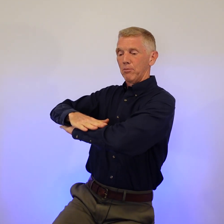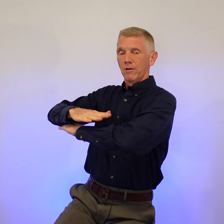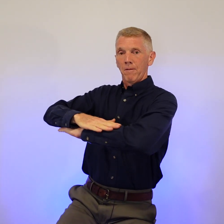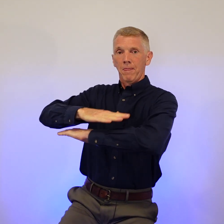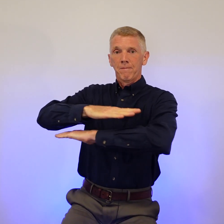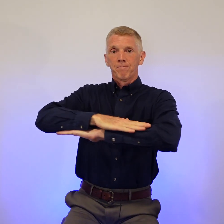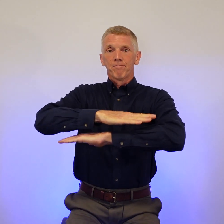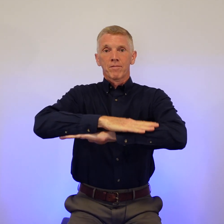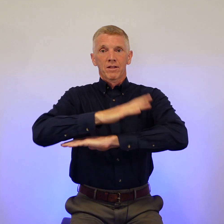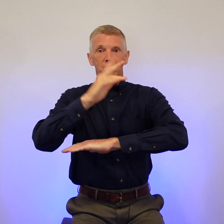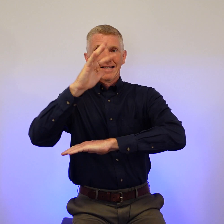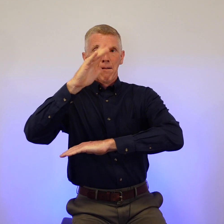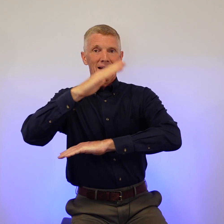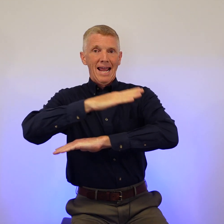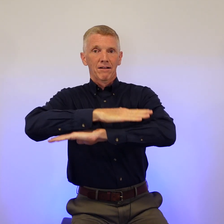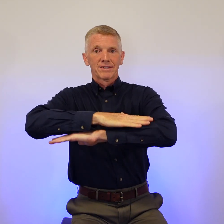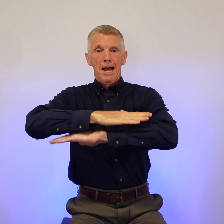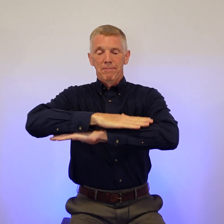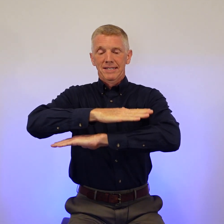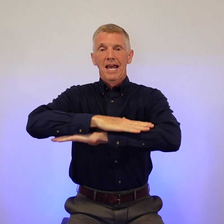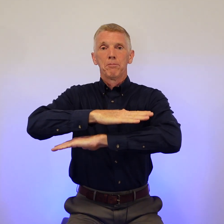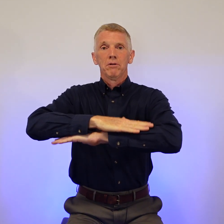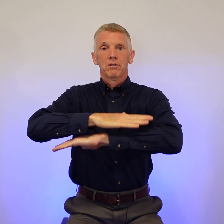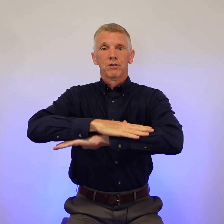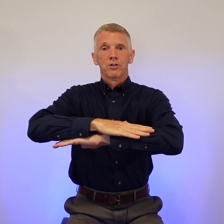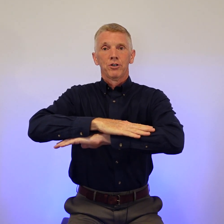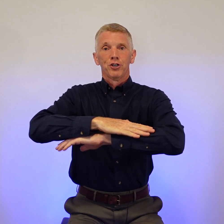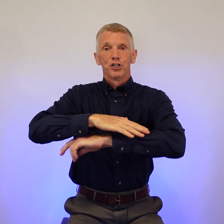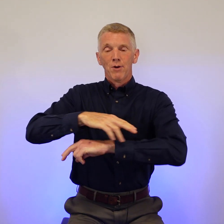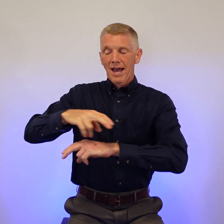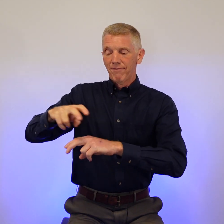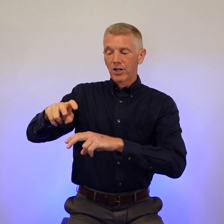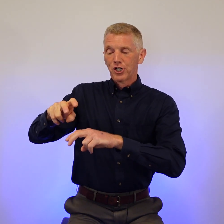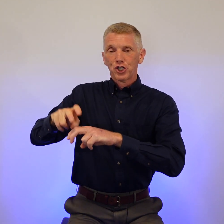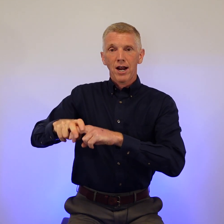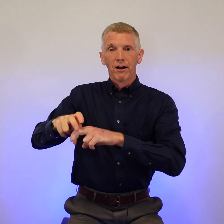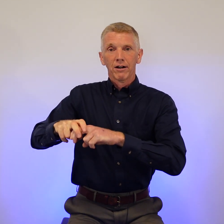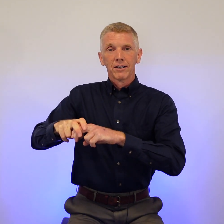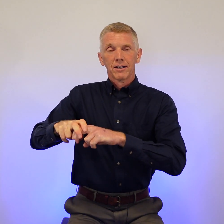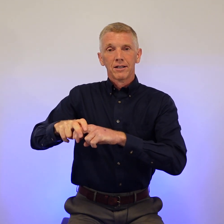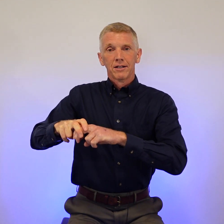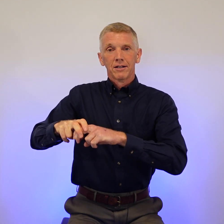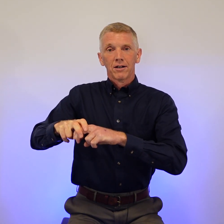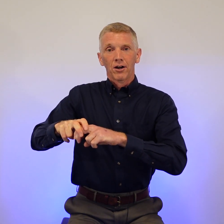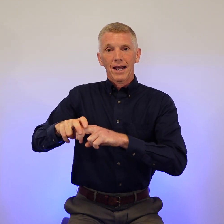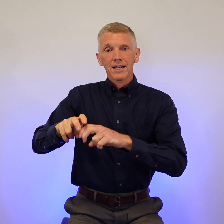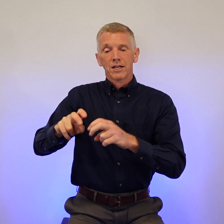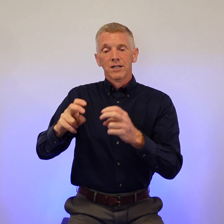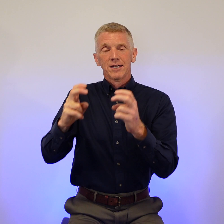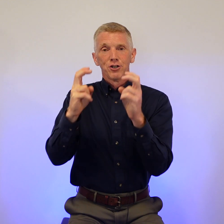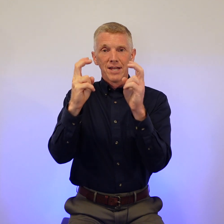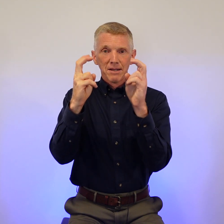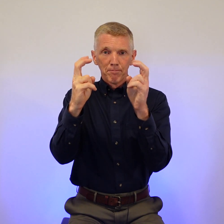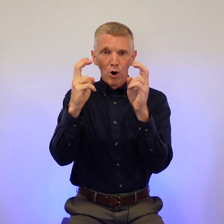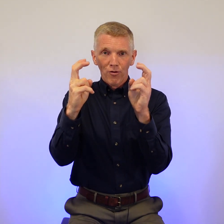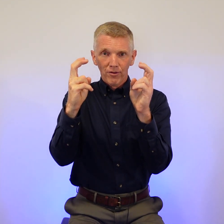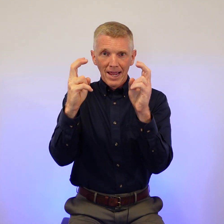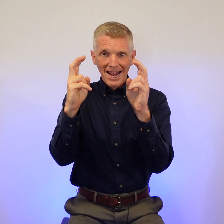table, the dominant hand on the top, table. You have a chair, right? You're taking both hands